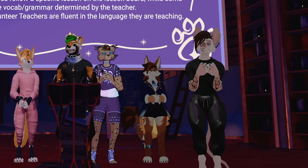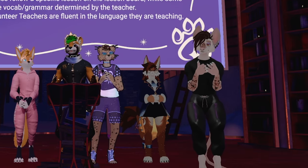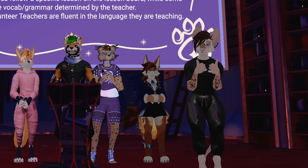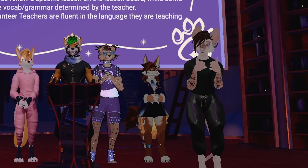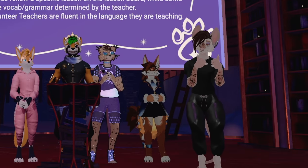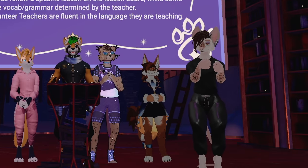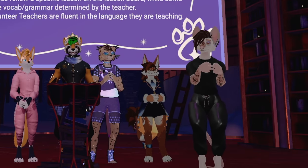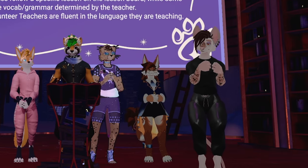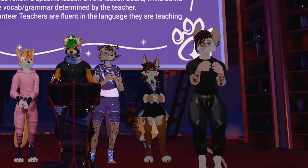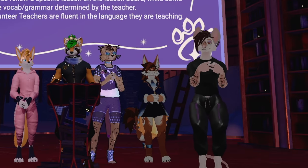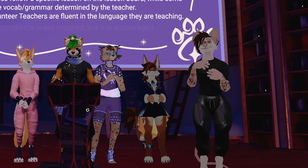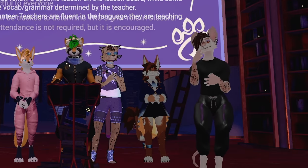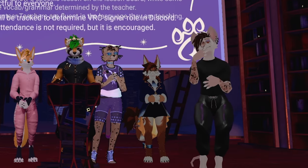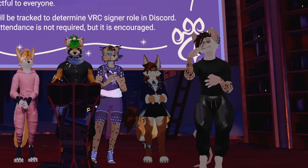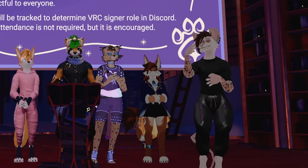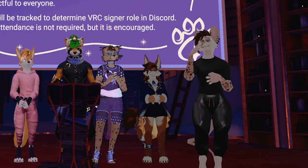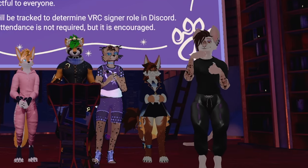guys learn those languages.